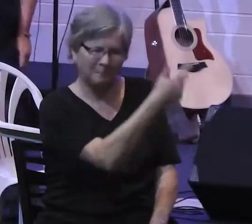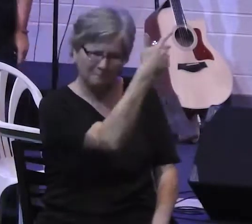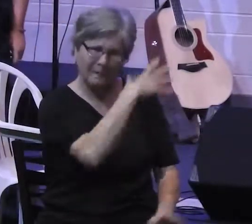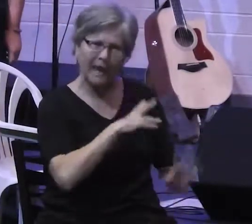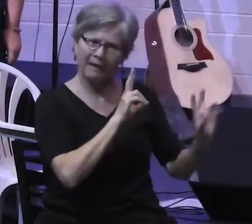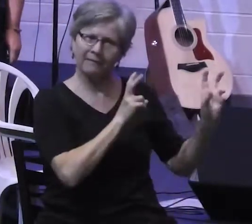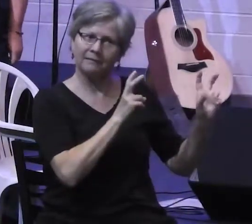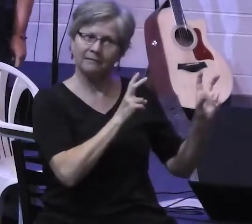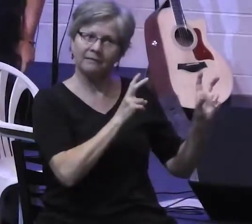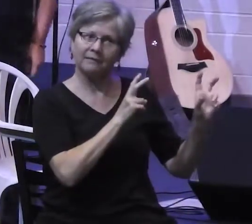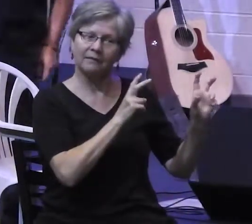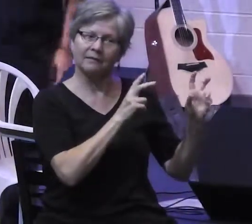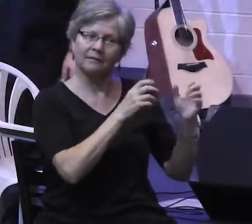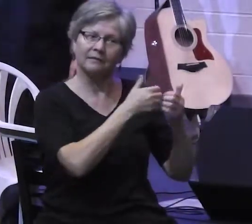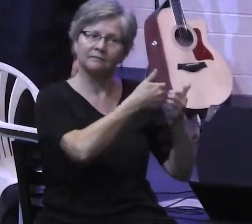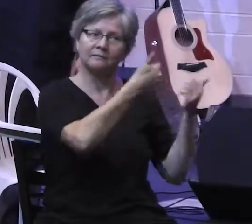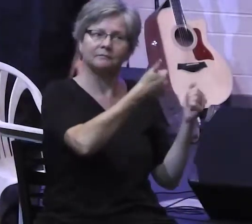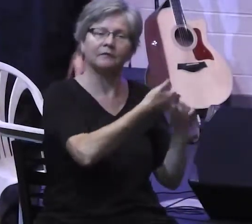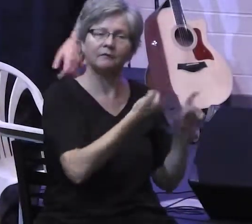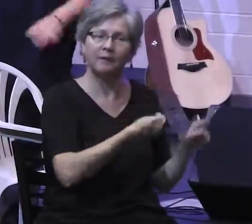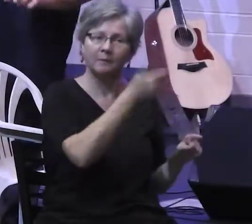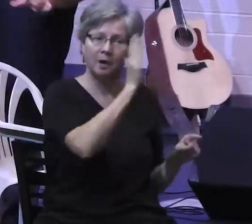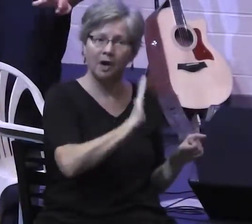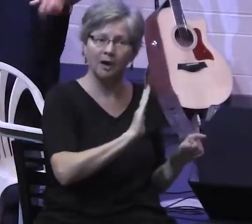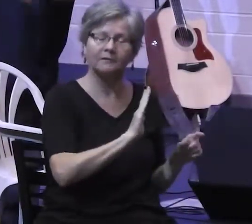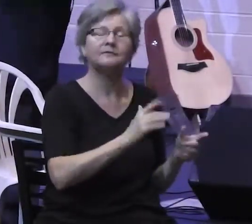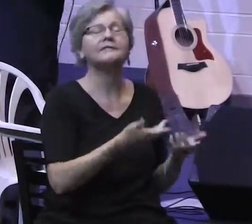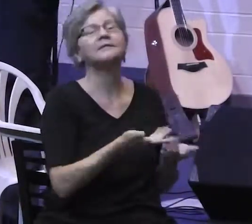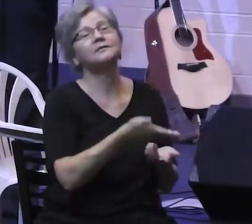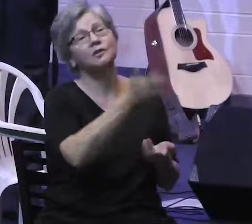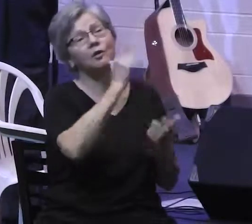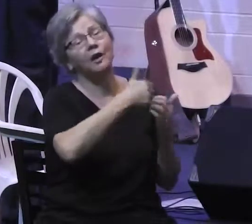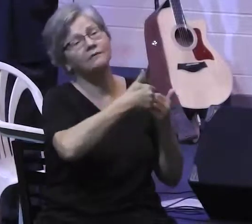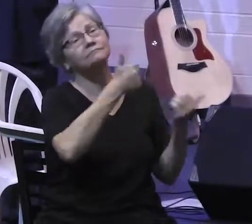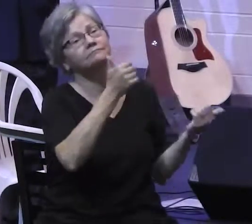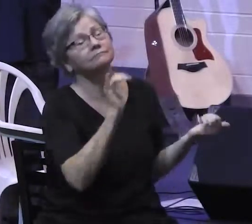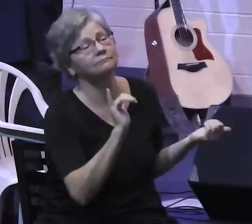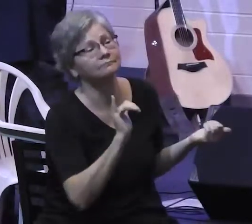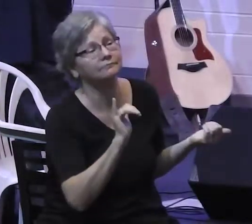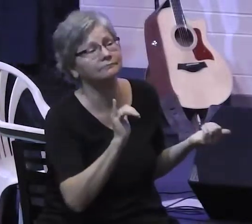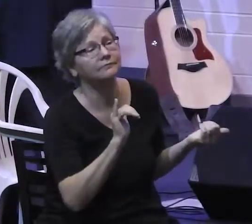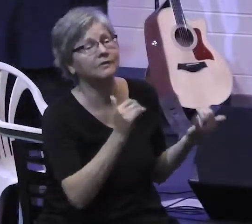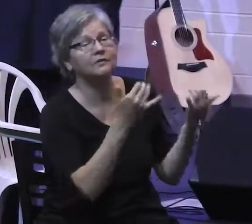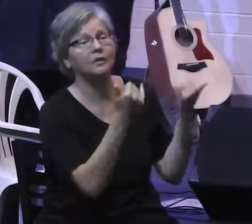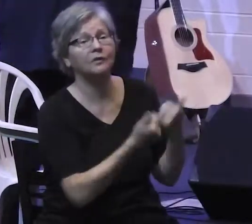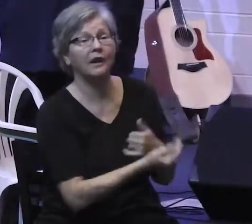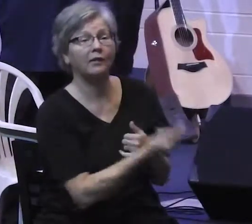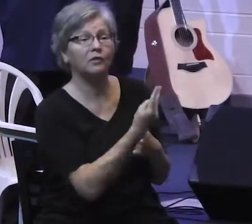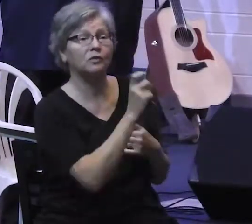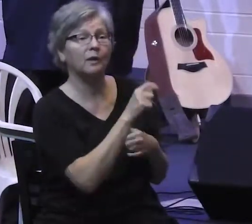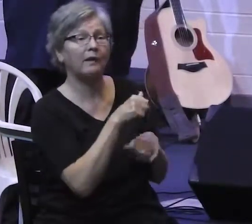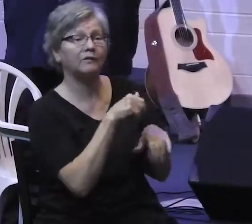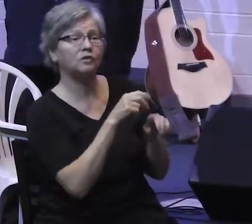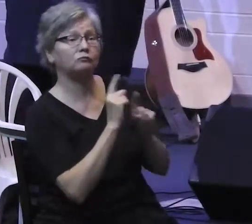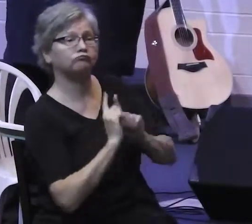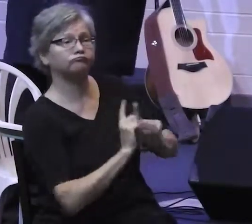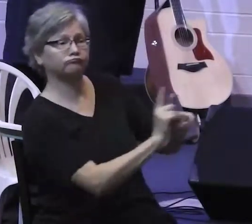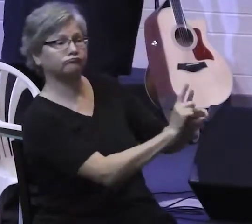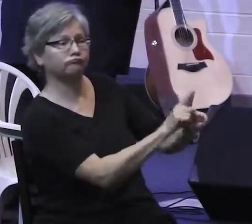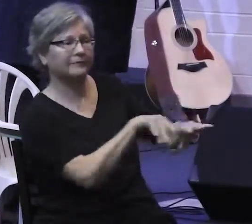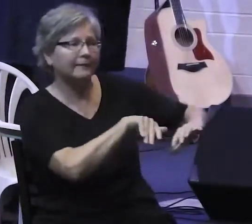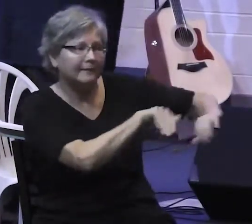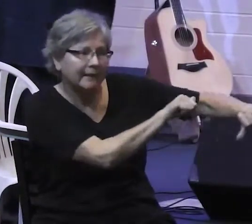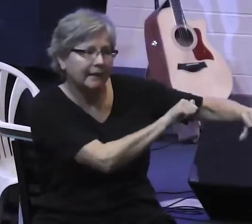he must also turn from them. And so he puts them out of the garden. And there we see it. They've gone out of the garden now. And he sets